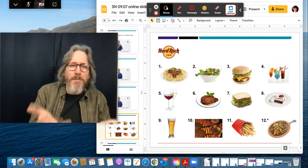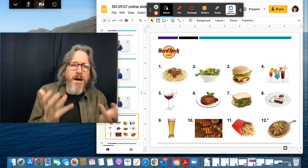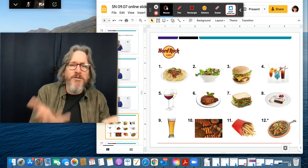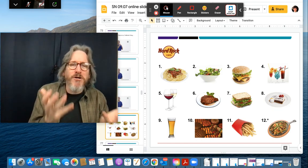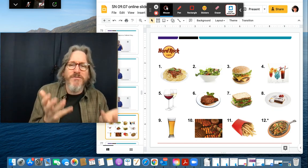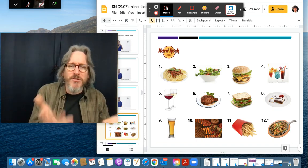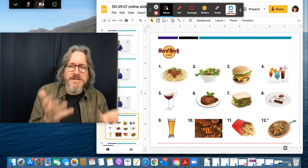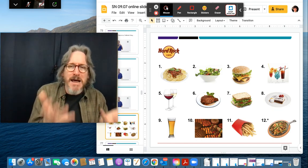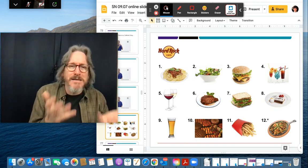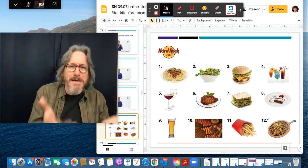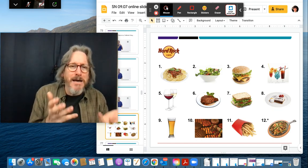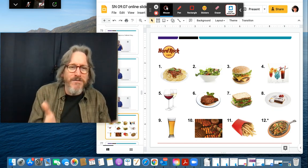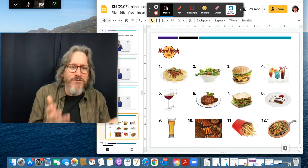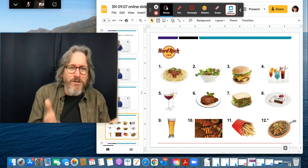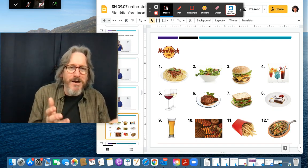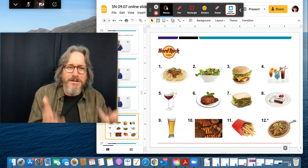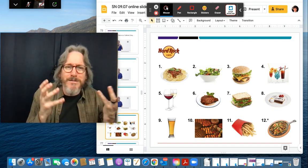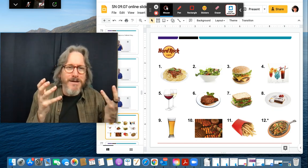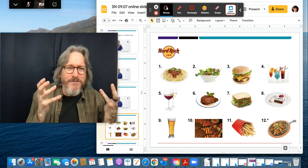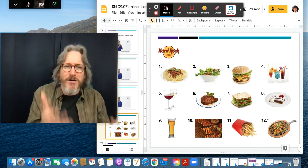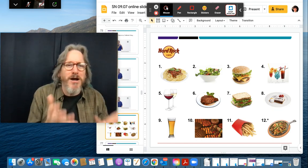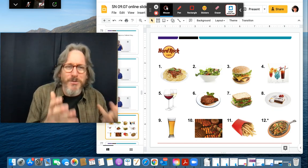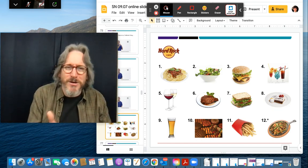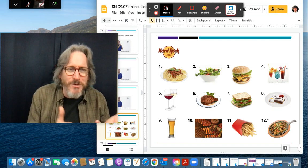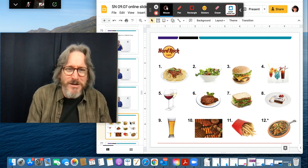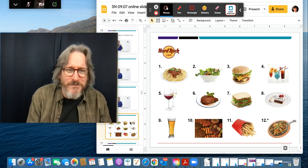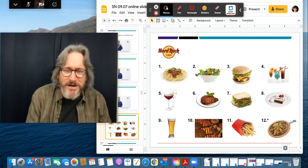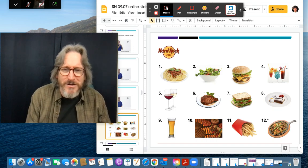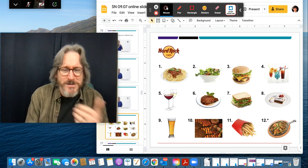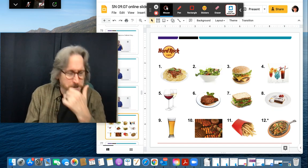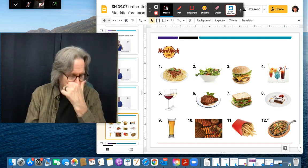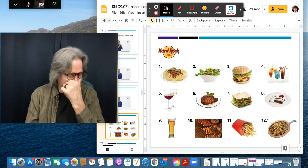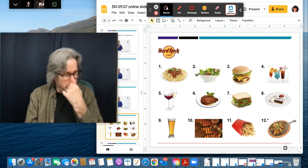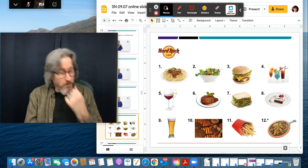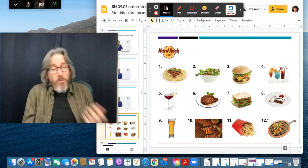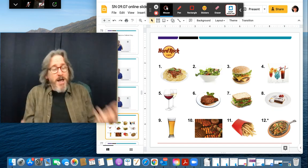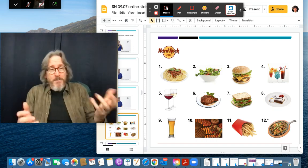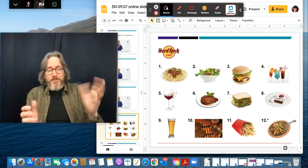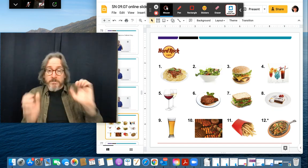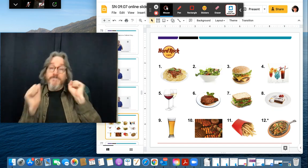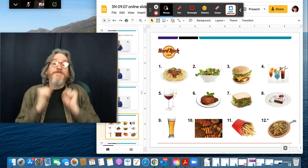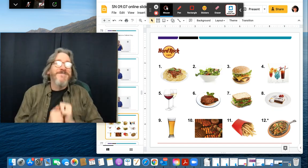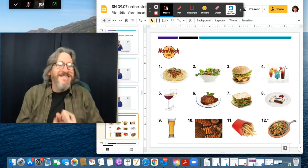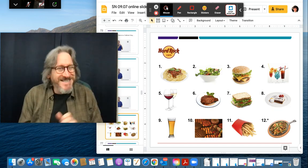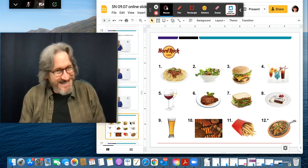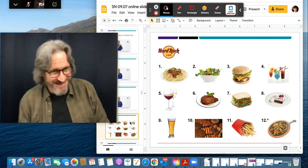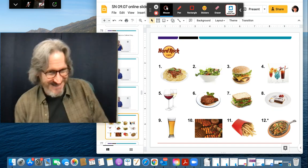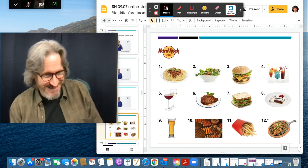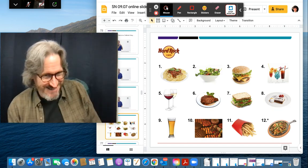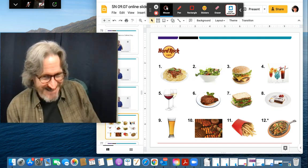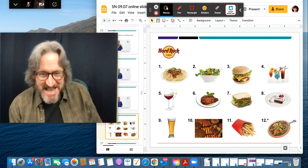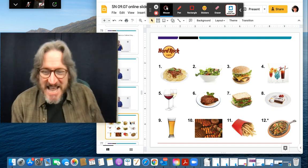Why bother if there's not a sign for it? If you're not going to include it in the videos, why?